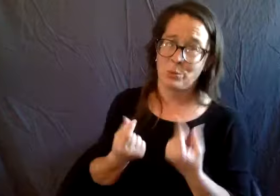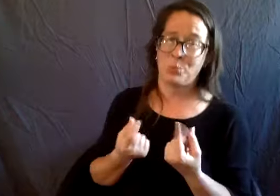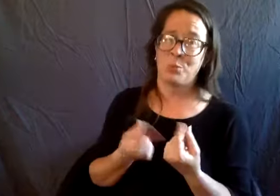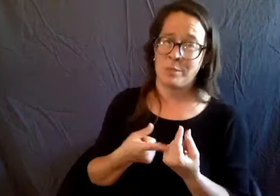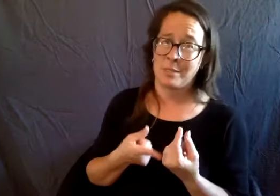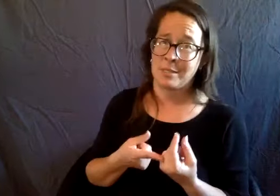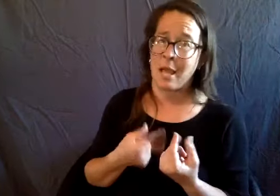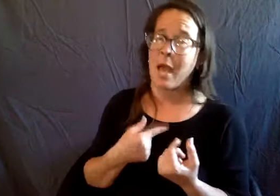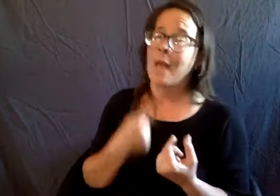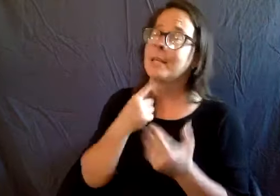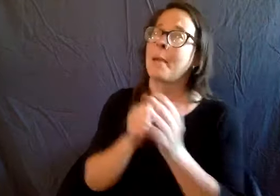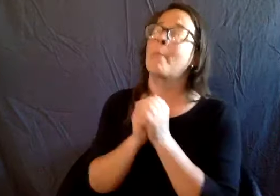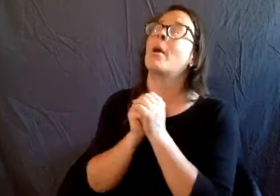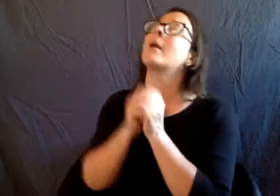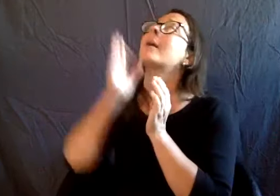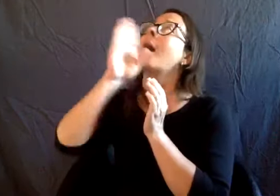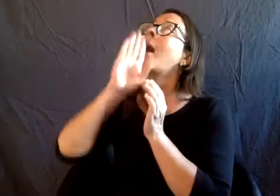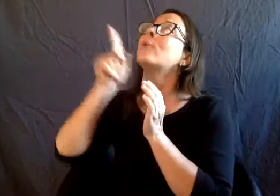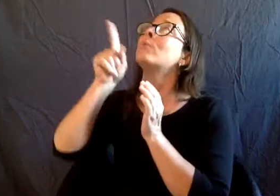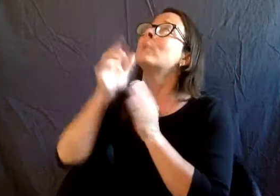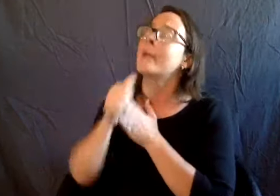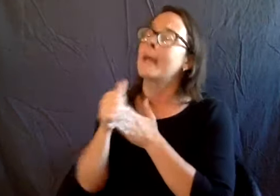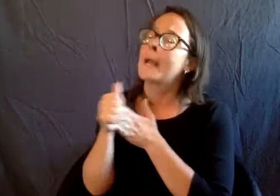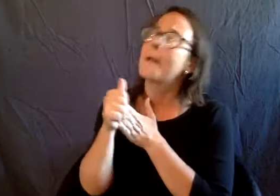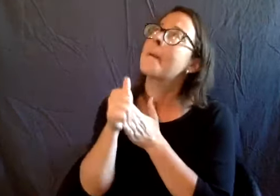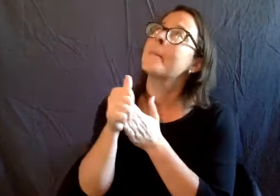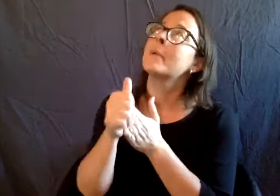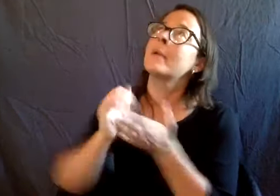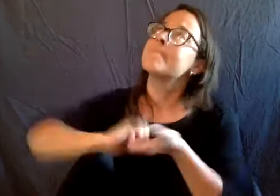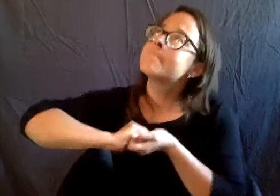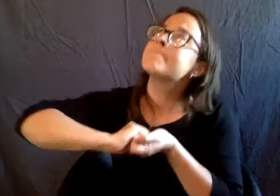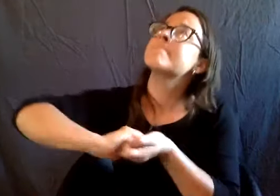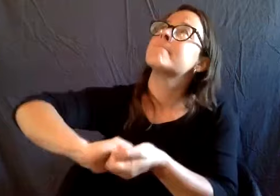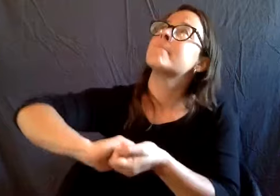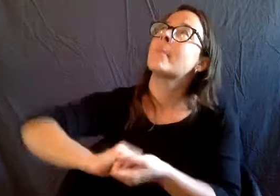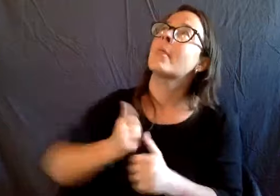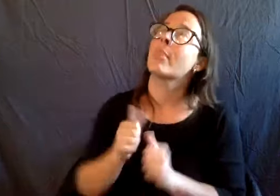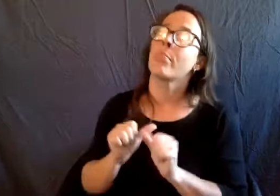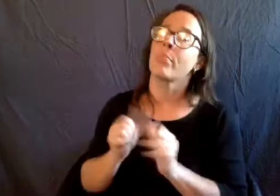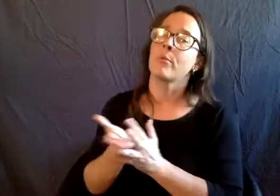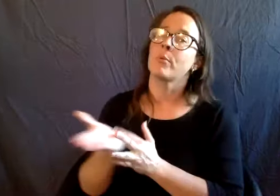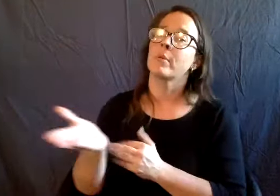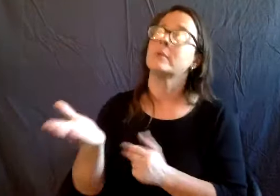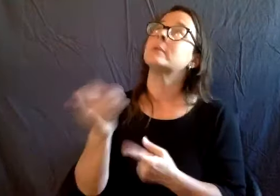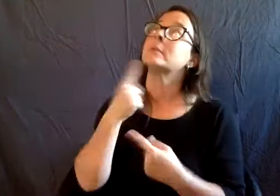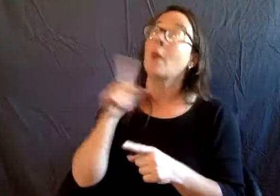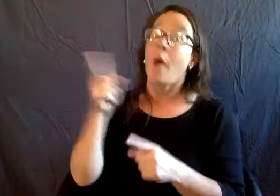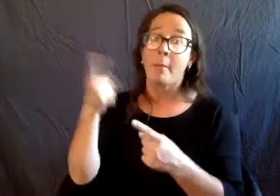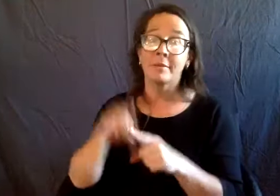to do this, I say a prayer and I say, God, you carry me through this because these feelings are too big. And what happens